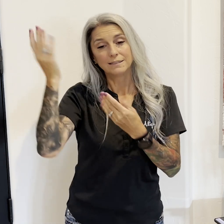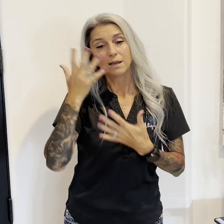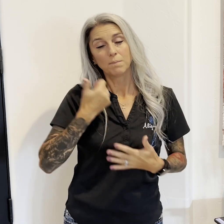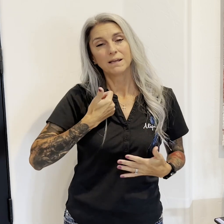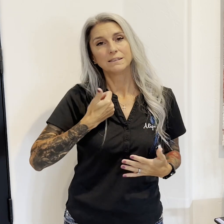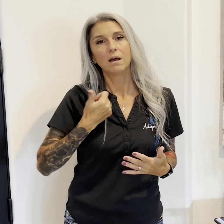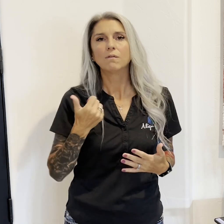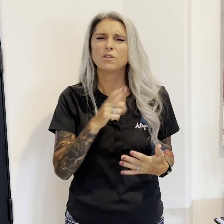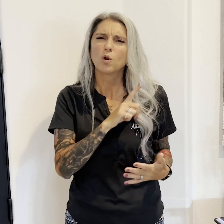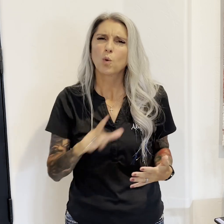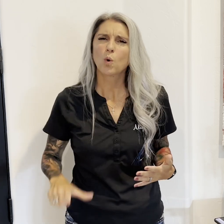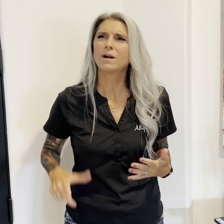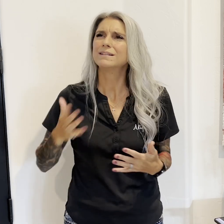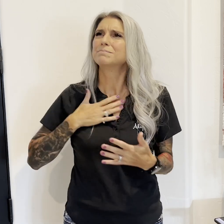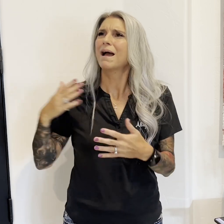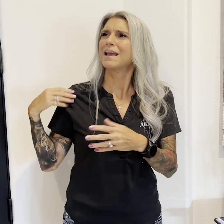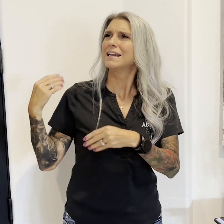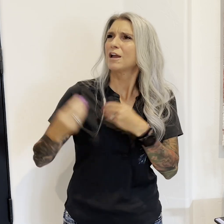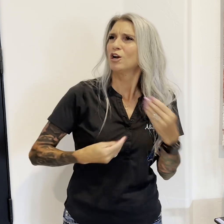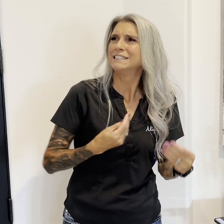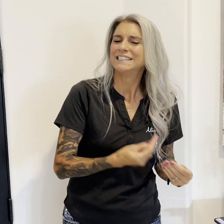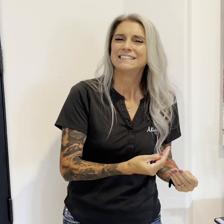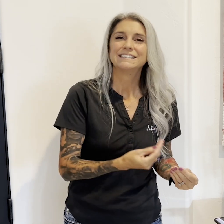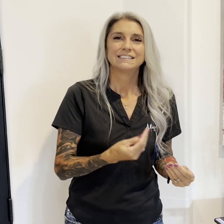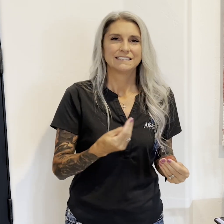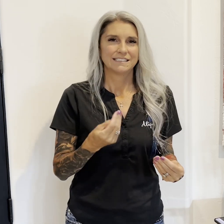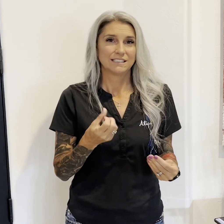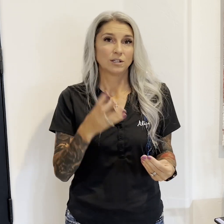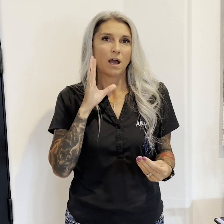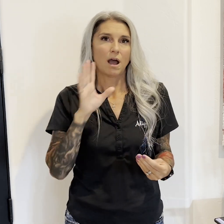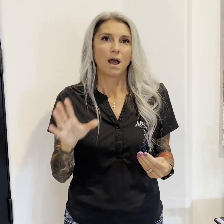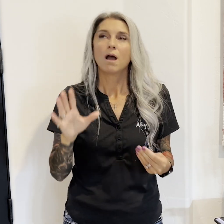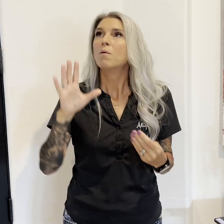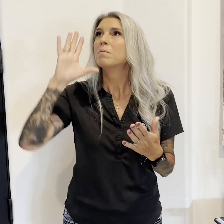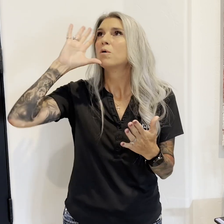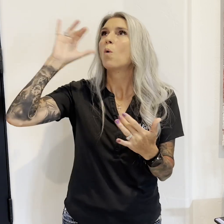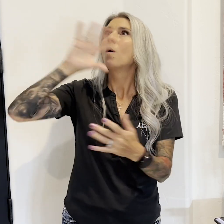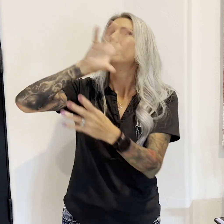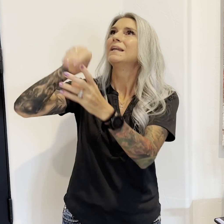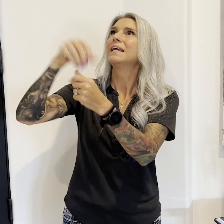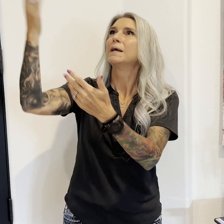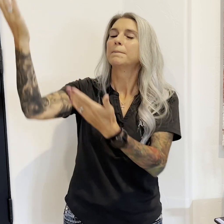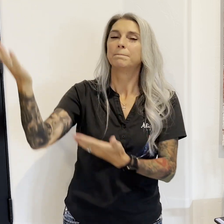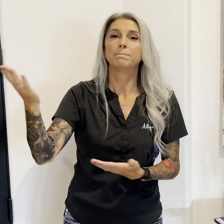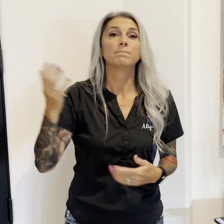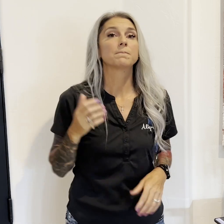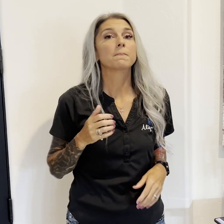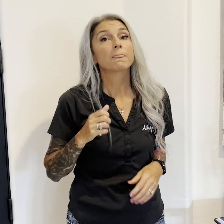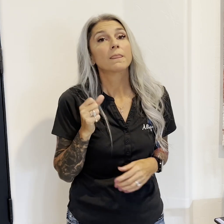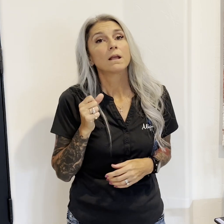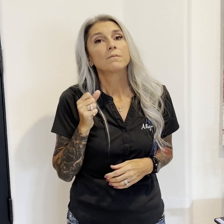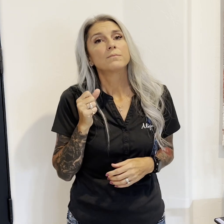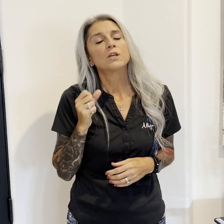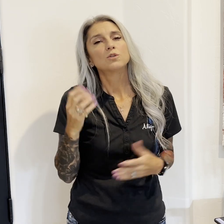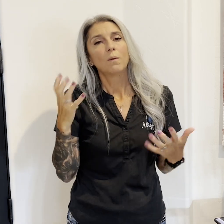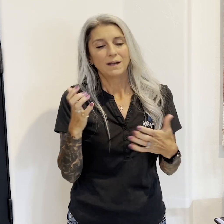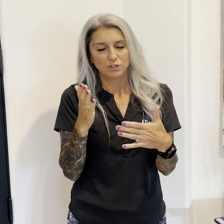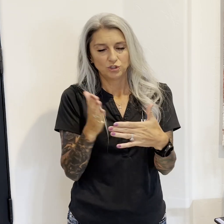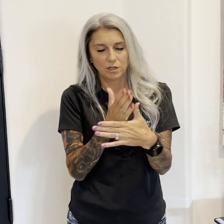each morning. I say to myself, the Lord is my inheritance, therefore I will hope in him.